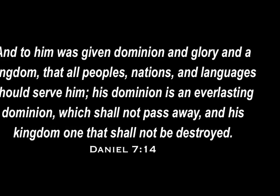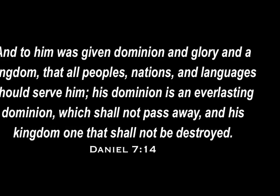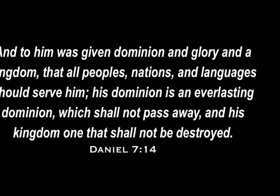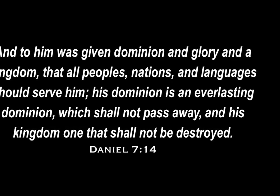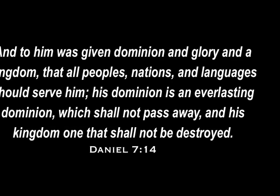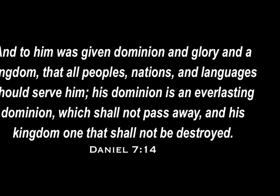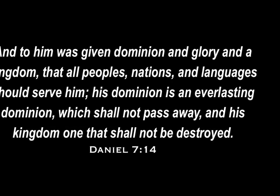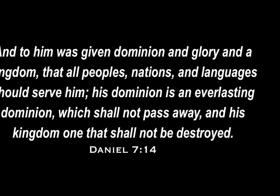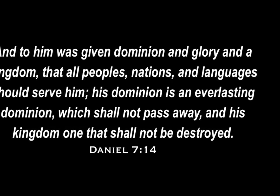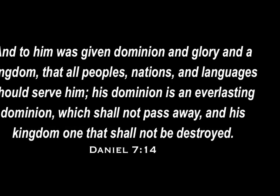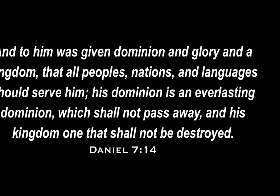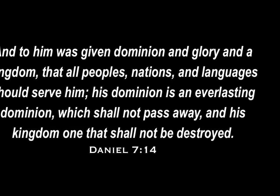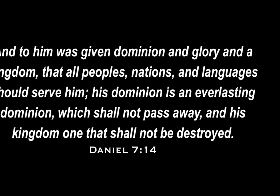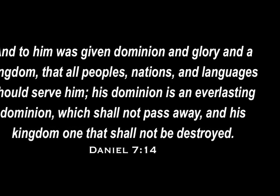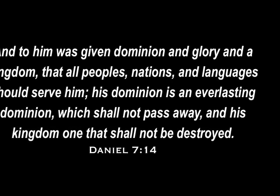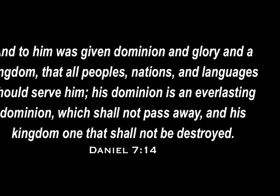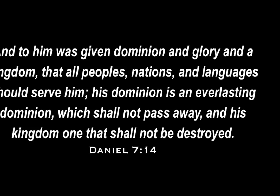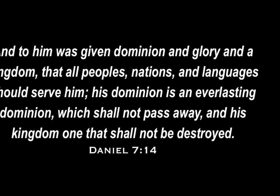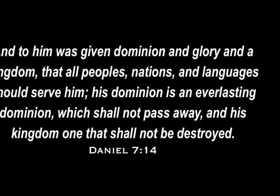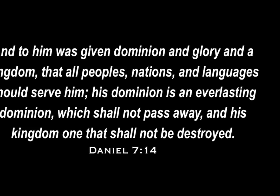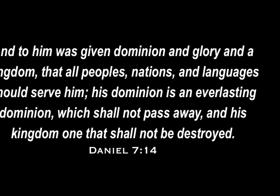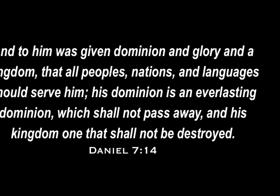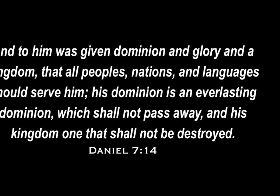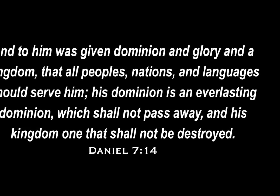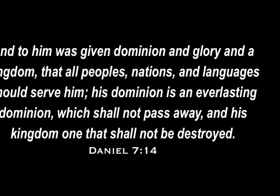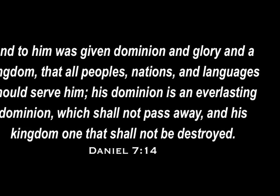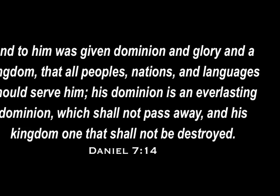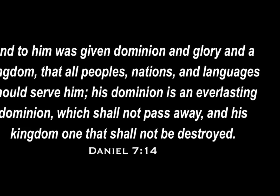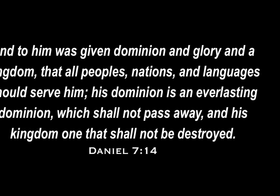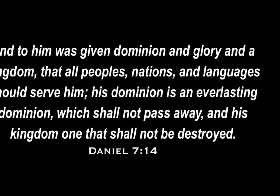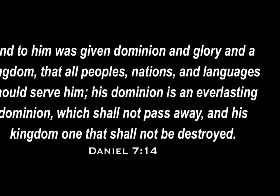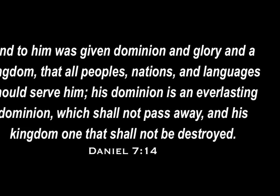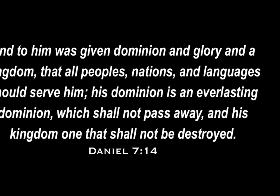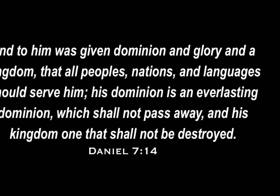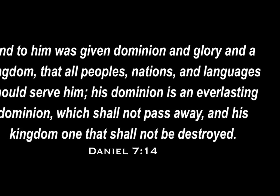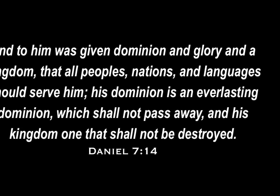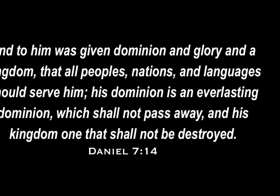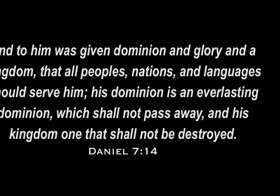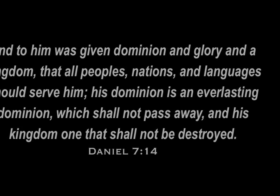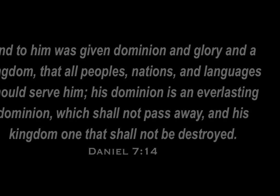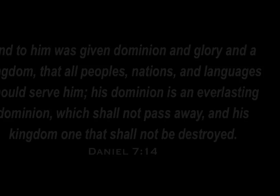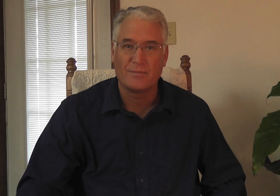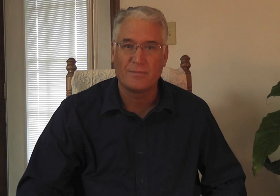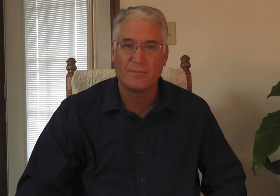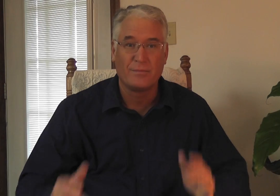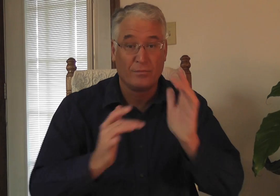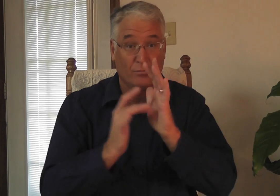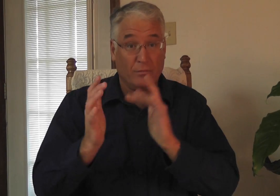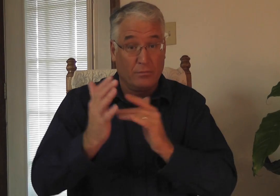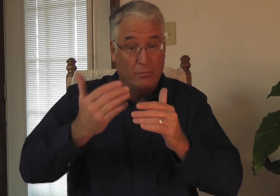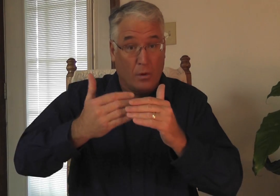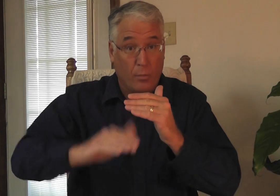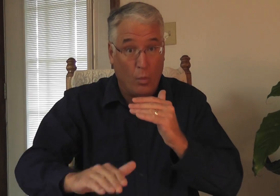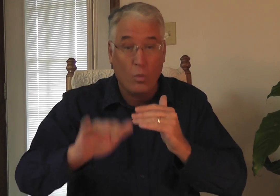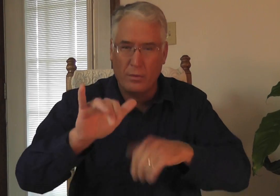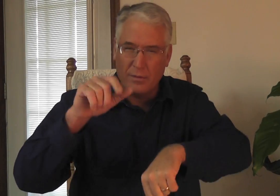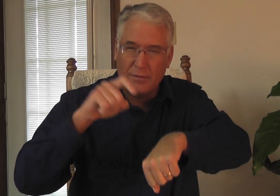dominion is an everlasting dominion, which shall not pass away, and his kingdom one that shall not be destroyed. Jesus